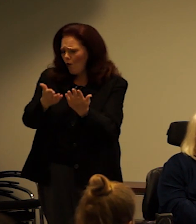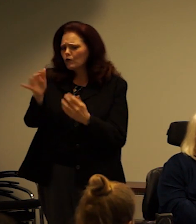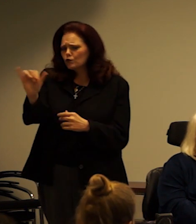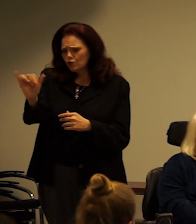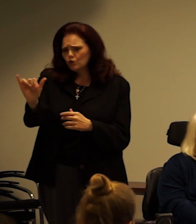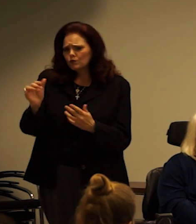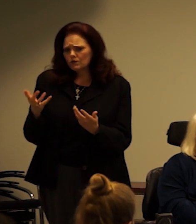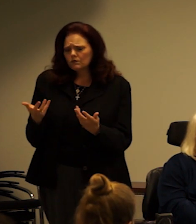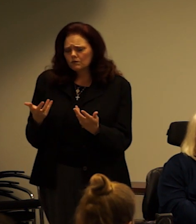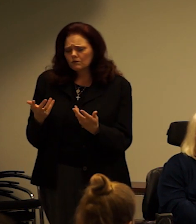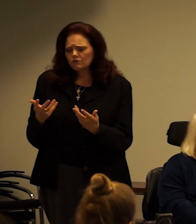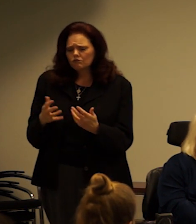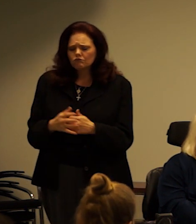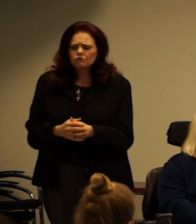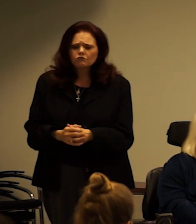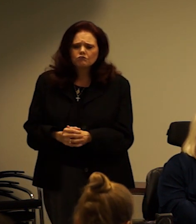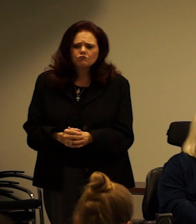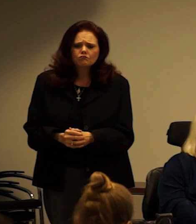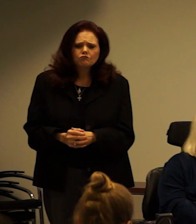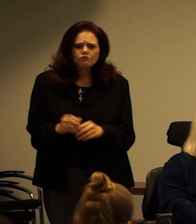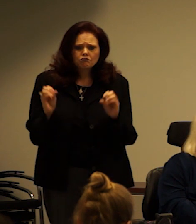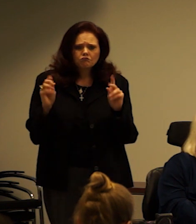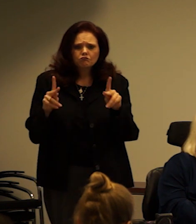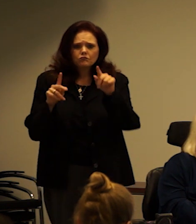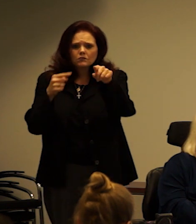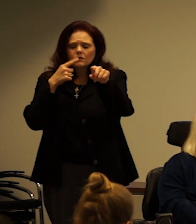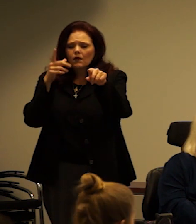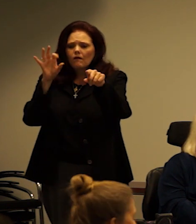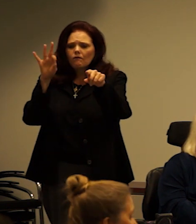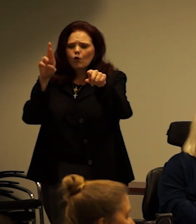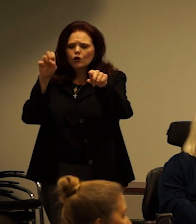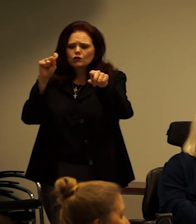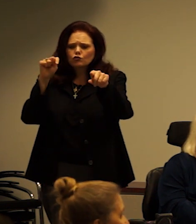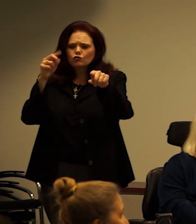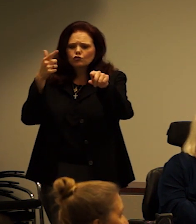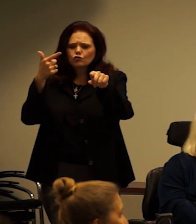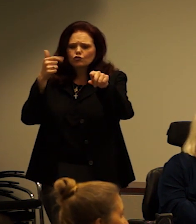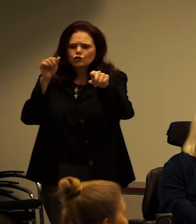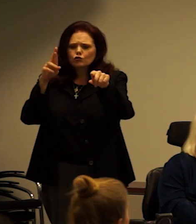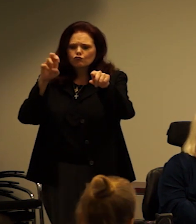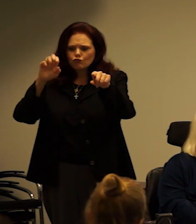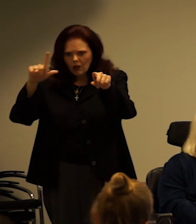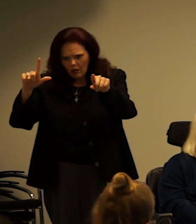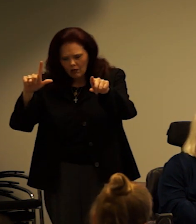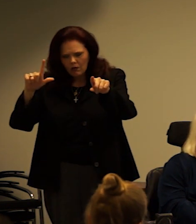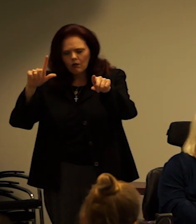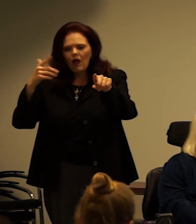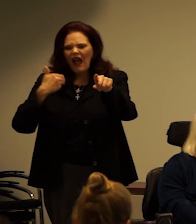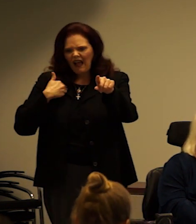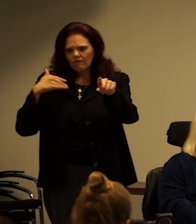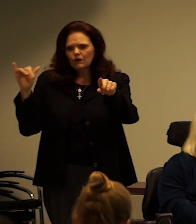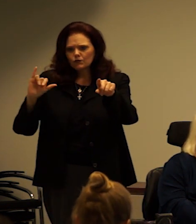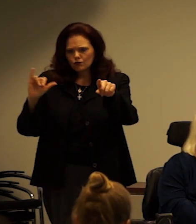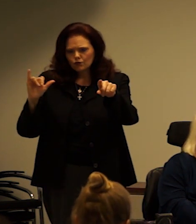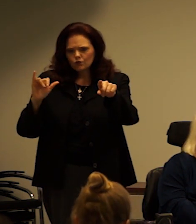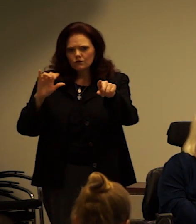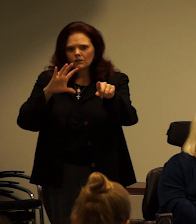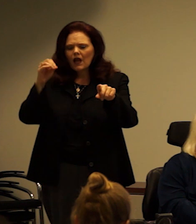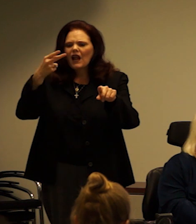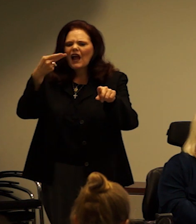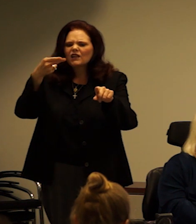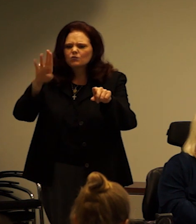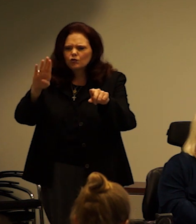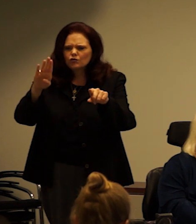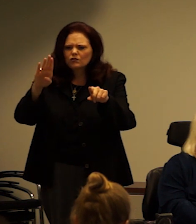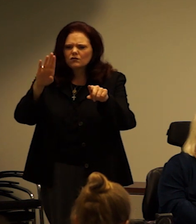or already doing the same. Okay. Course General and House for Clinic uses IRIS. Yeah. Which is the same thing. Iris? Mm-hmm. It coordinates